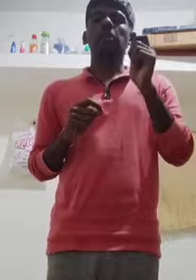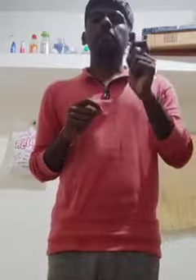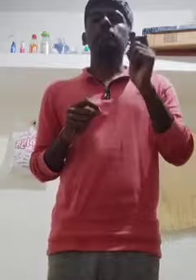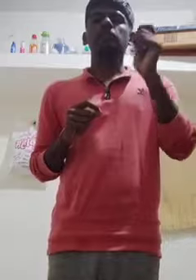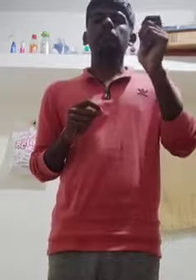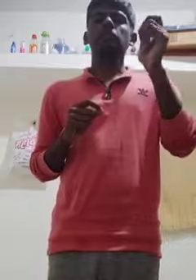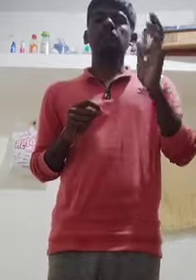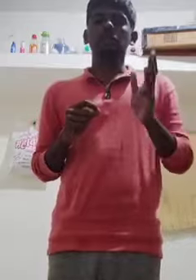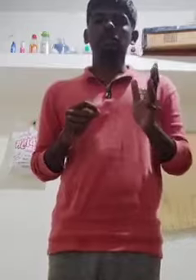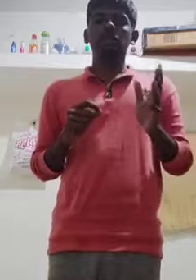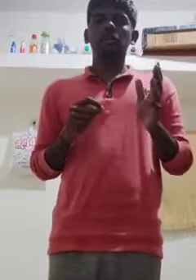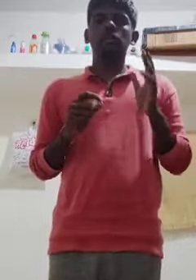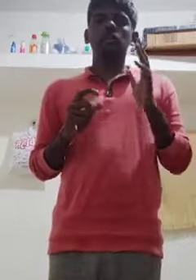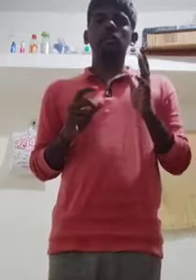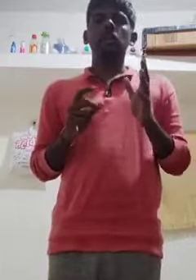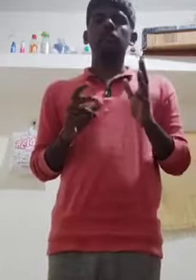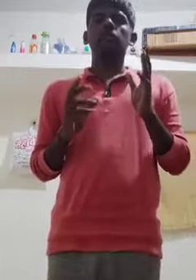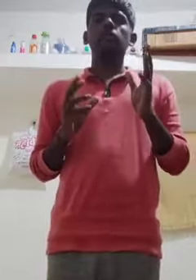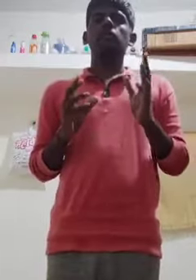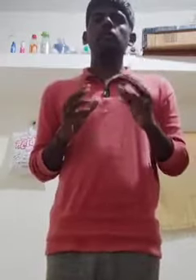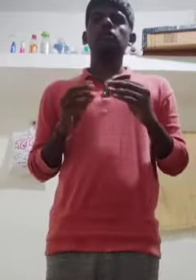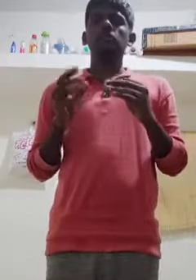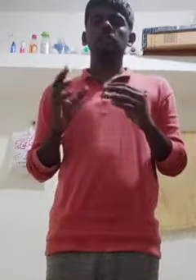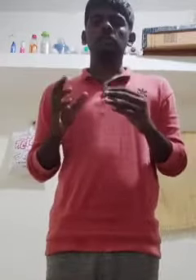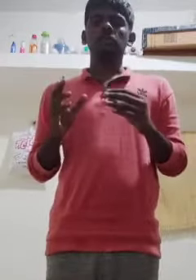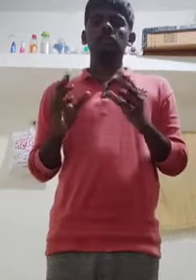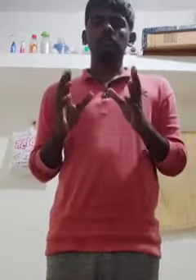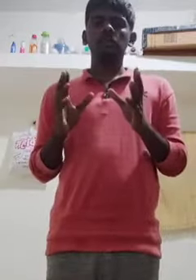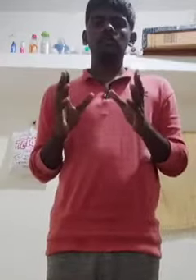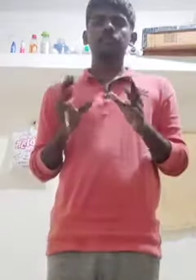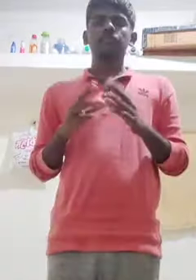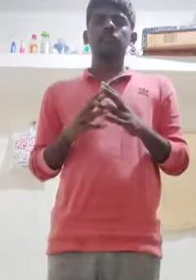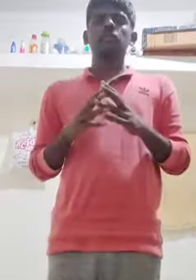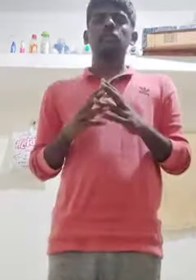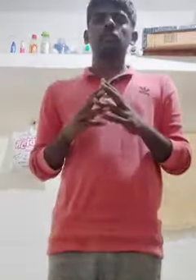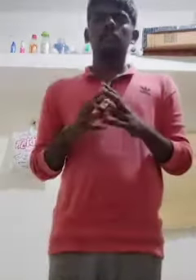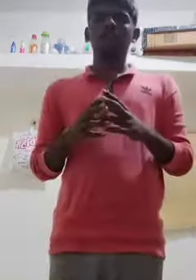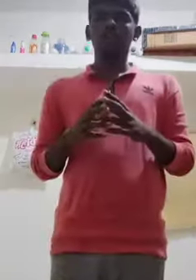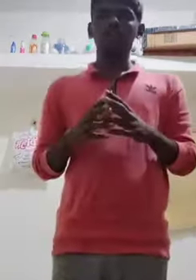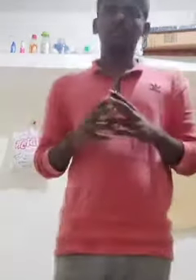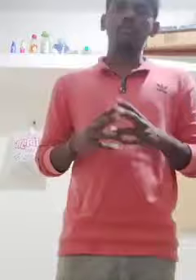happens very quick. That's why we use method. Okay, thank you.